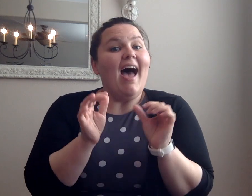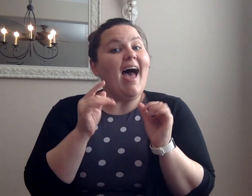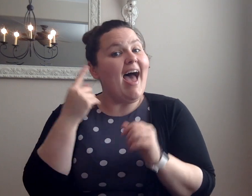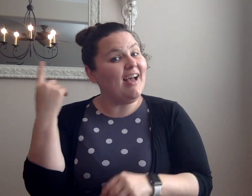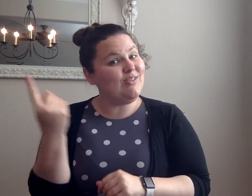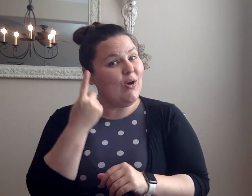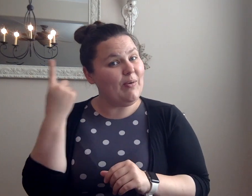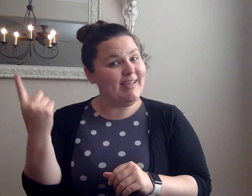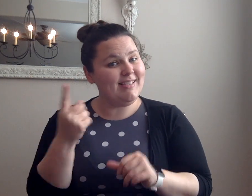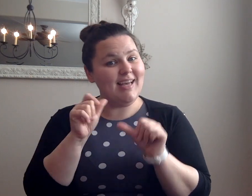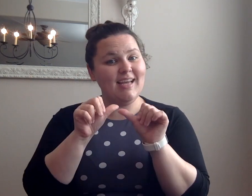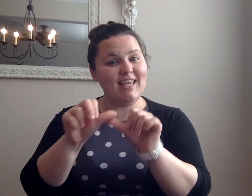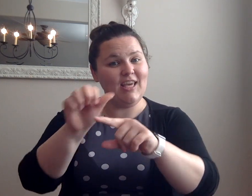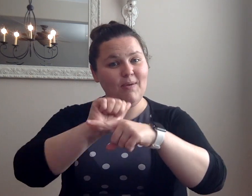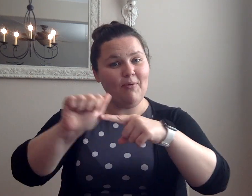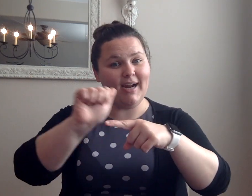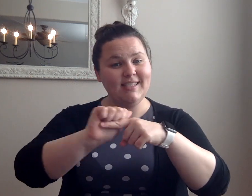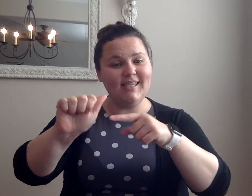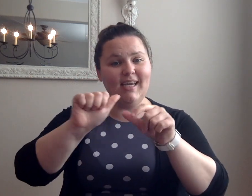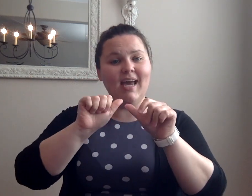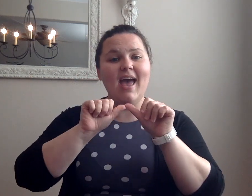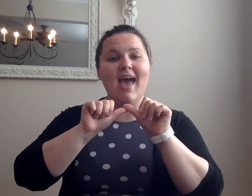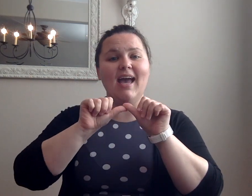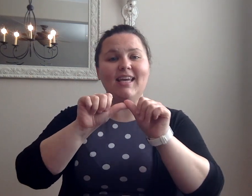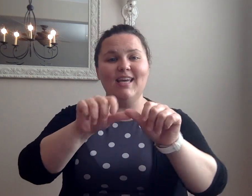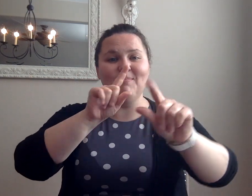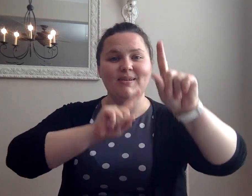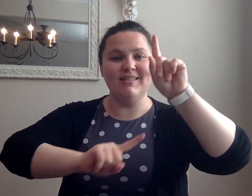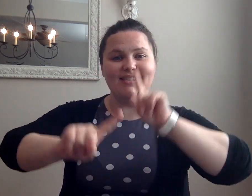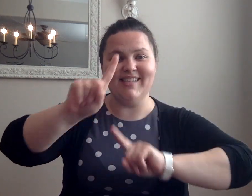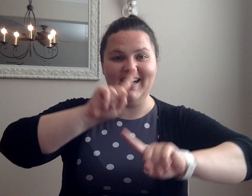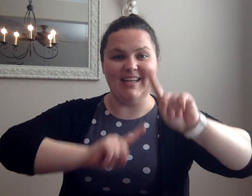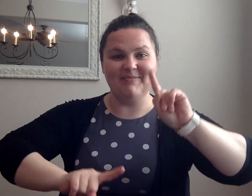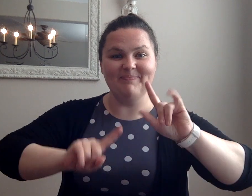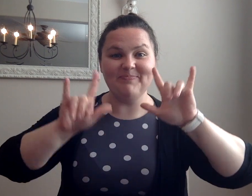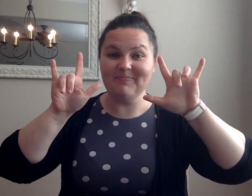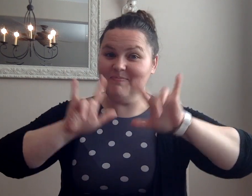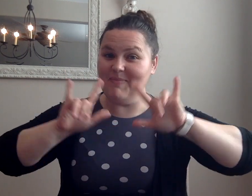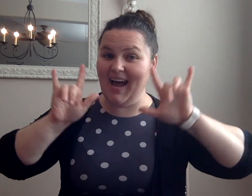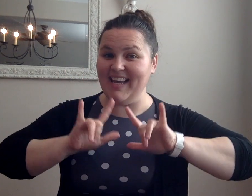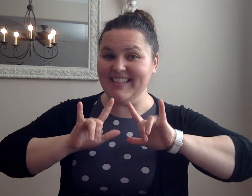As always, keep practicing and keep signing. Bye.